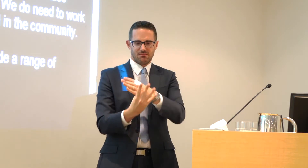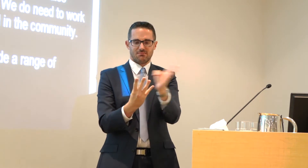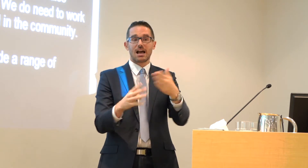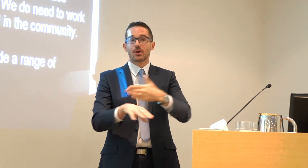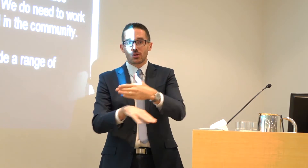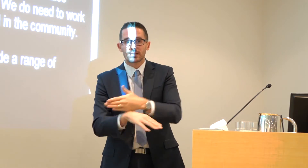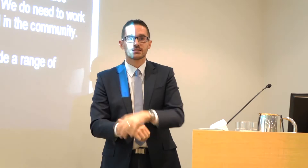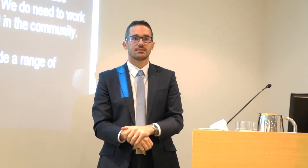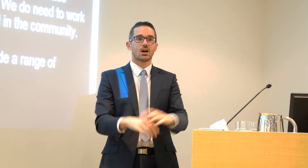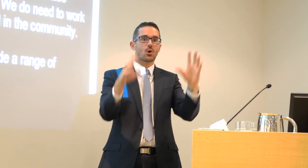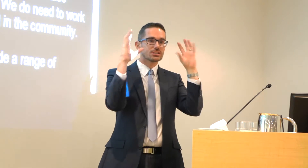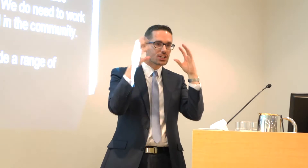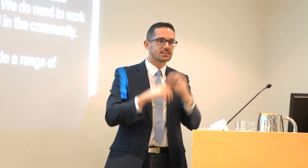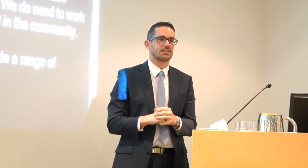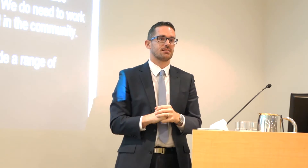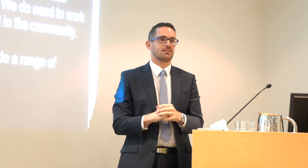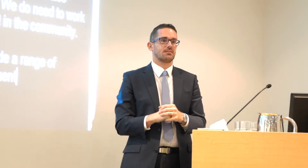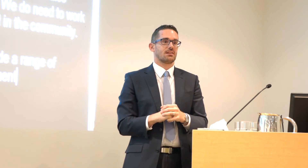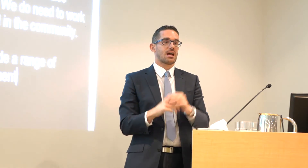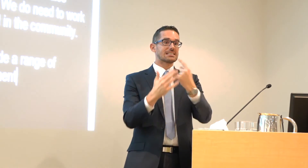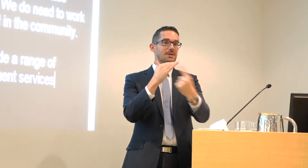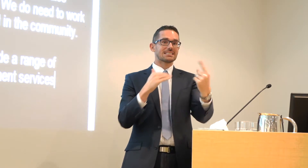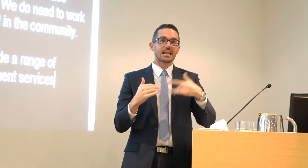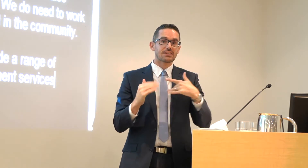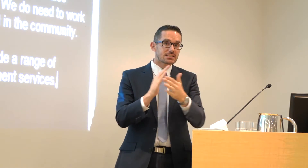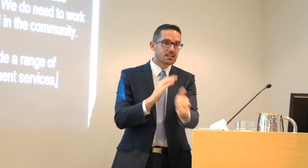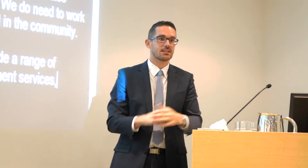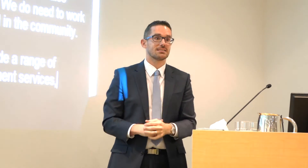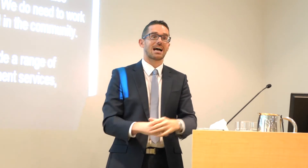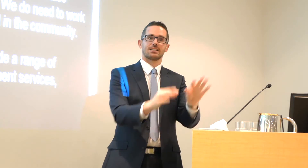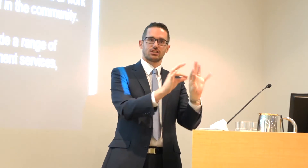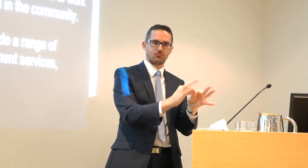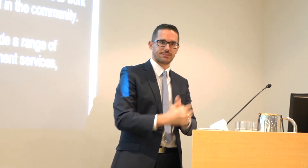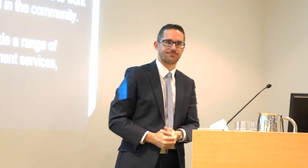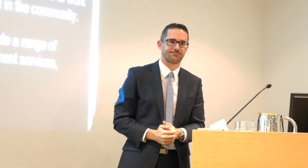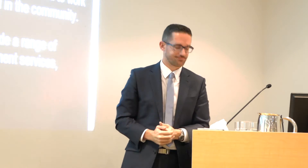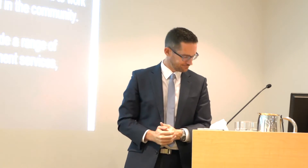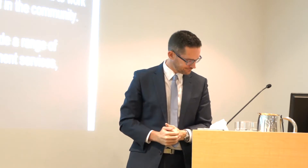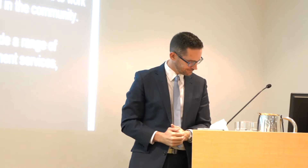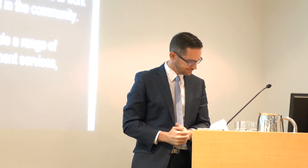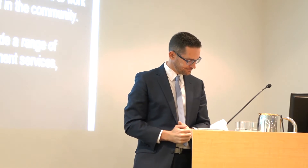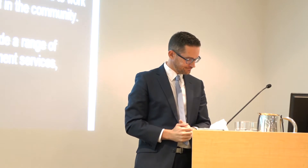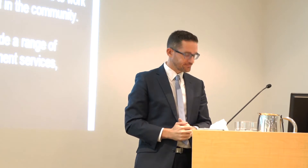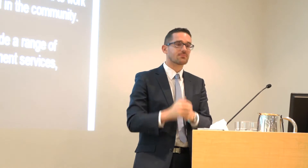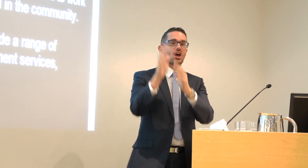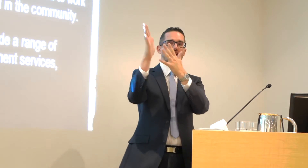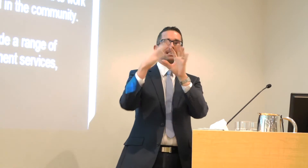here in Victoria. Employment services, audiology services, independent living skills, and